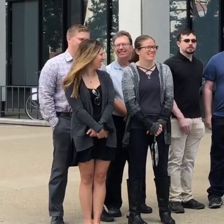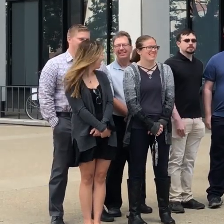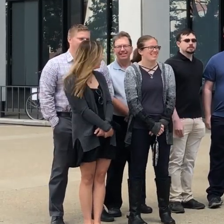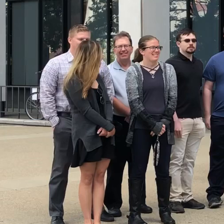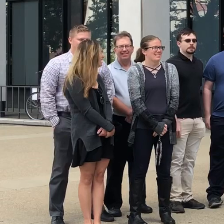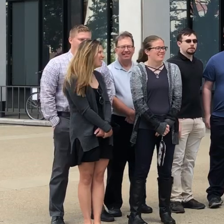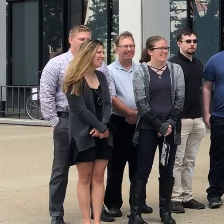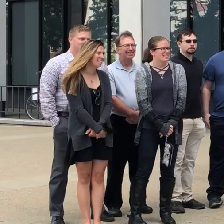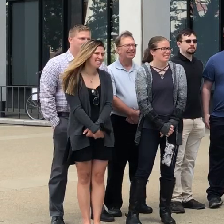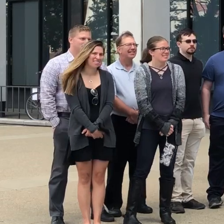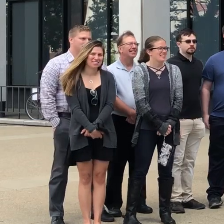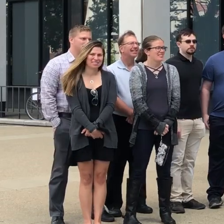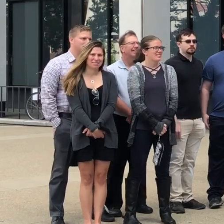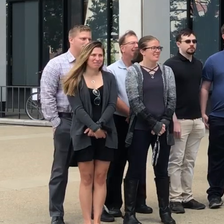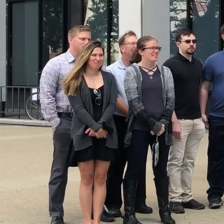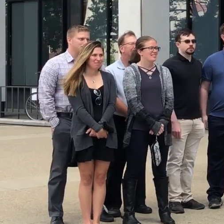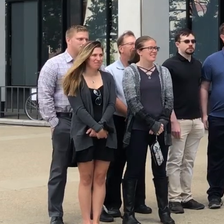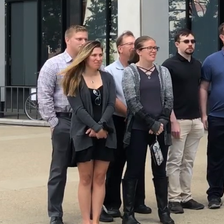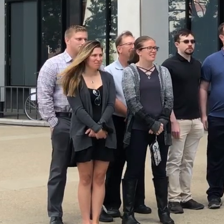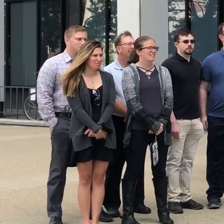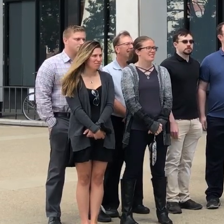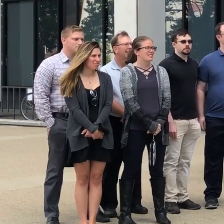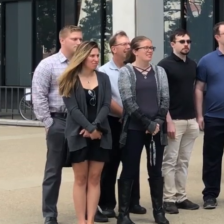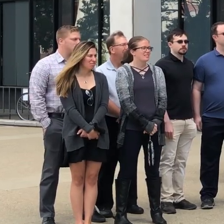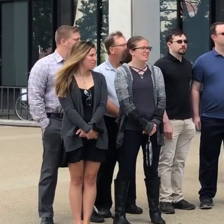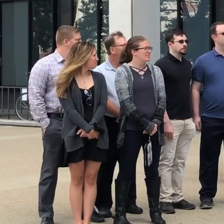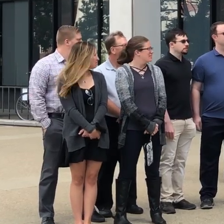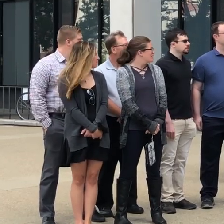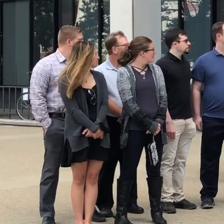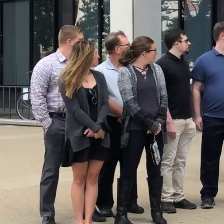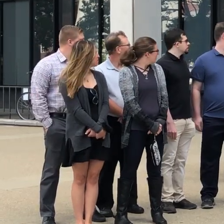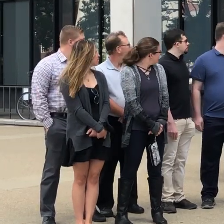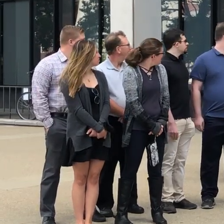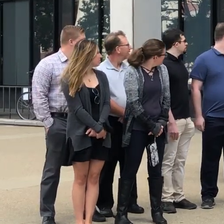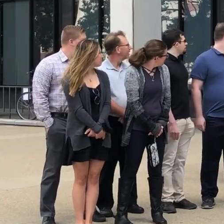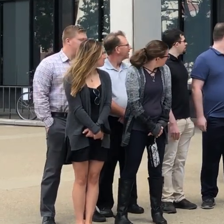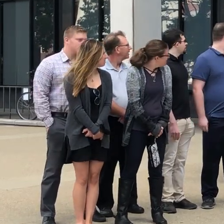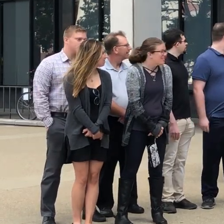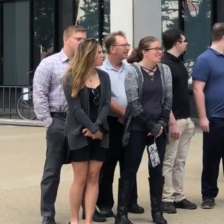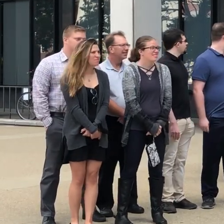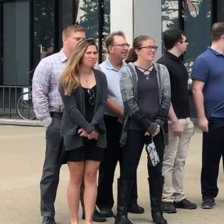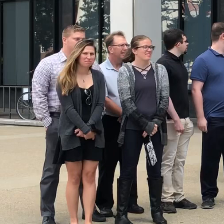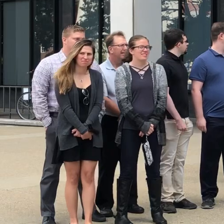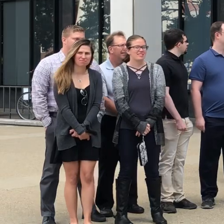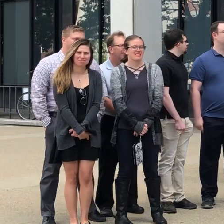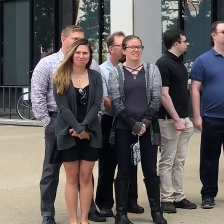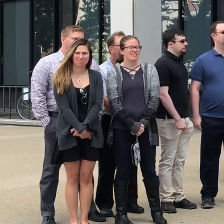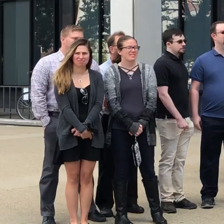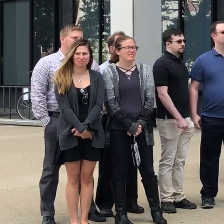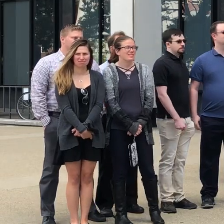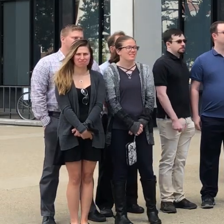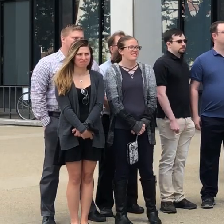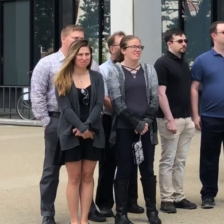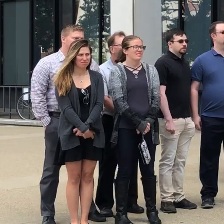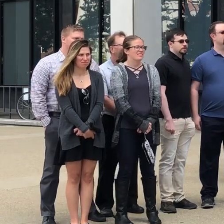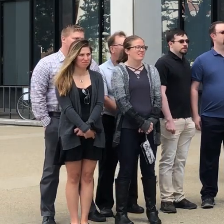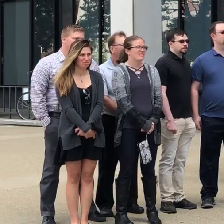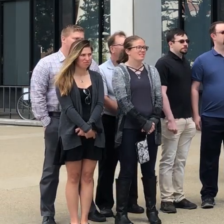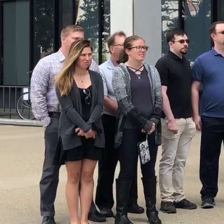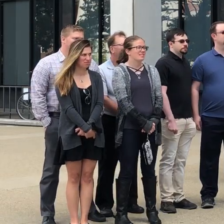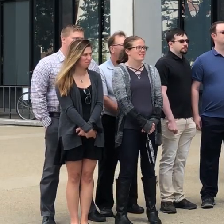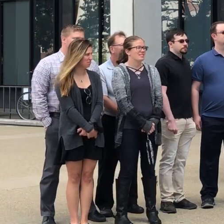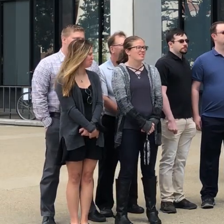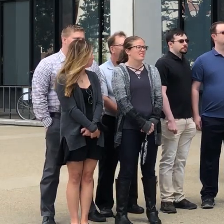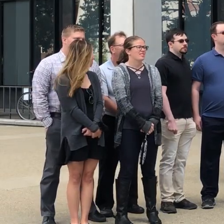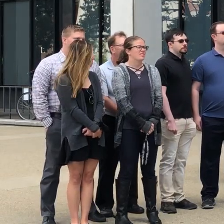have Dr. Vincent's, the CEO of Rome, the organization that Dr. Vincent worked for, Shannon Higby,